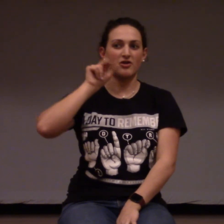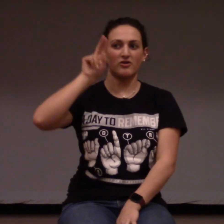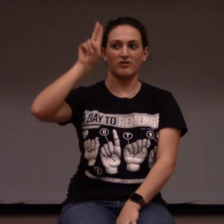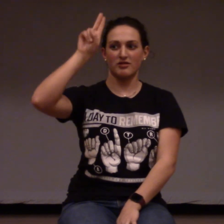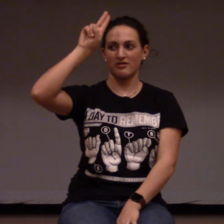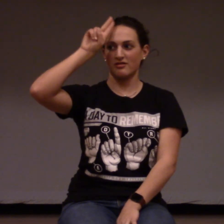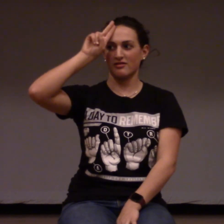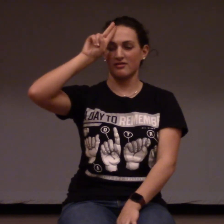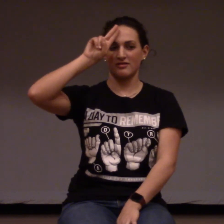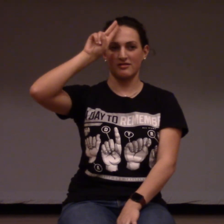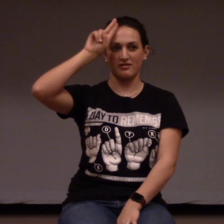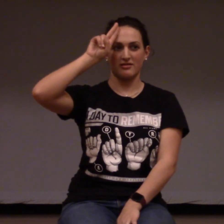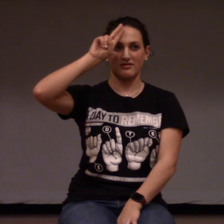uncle,